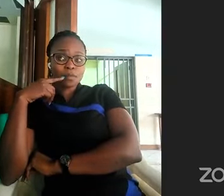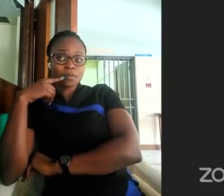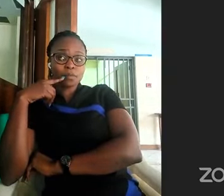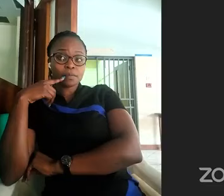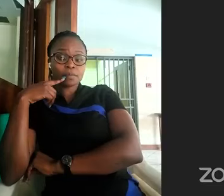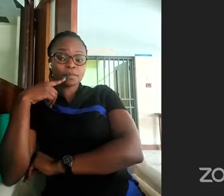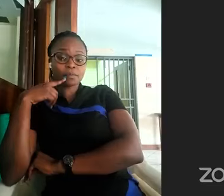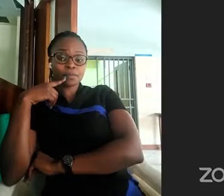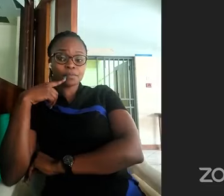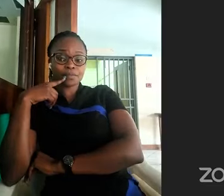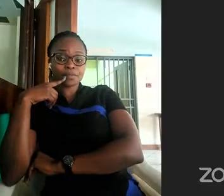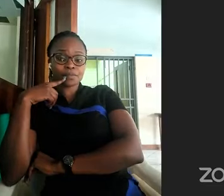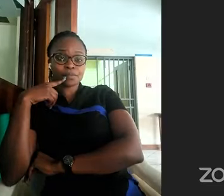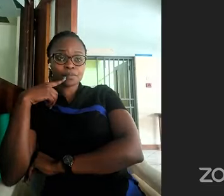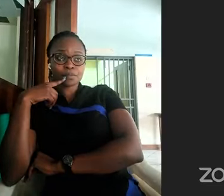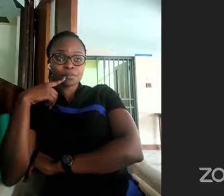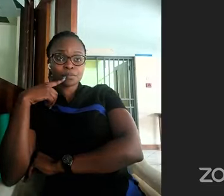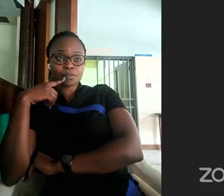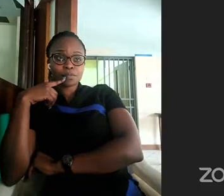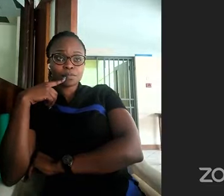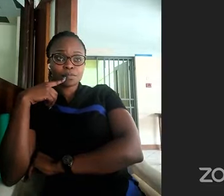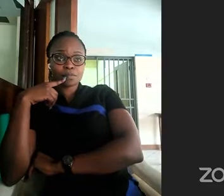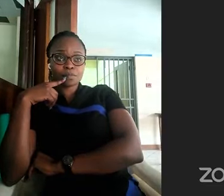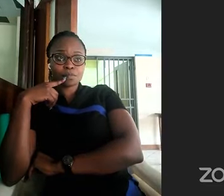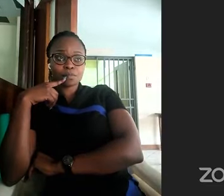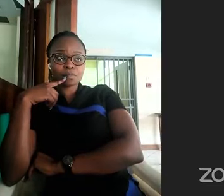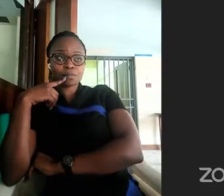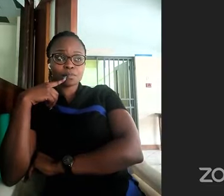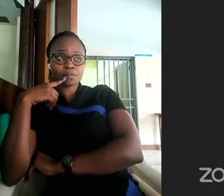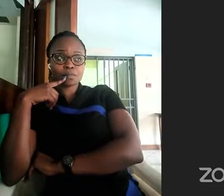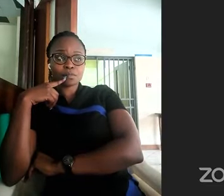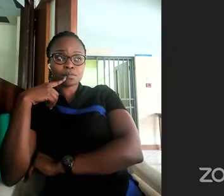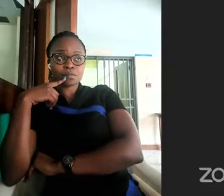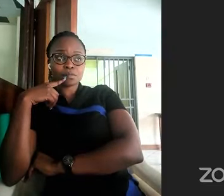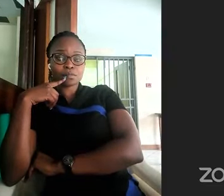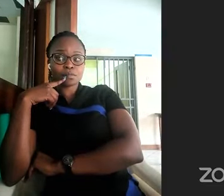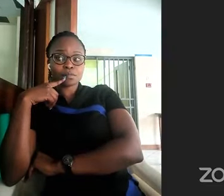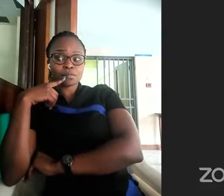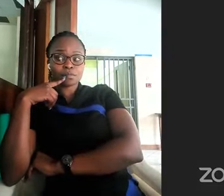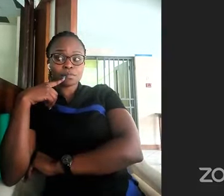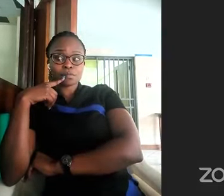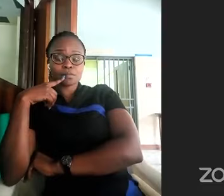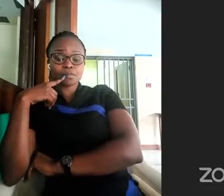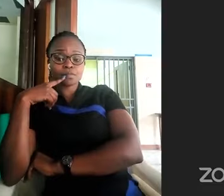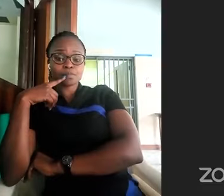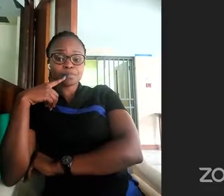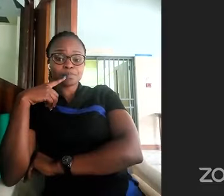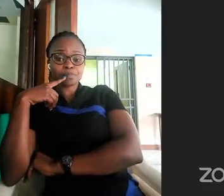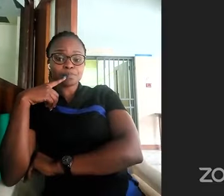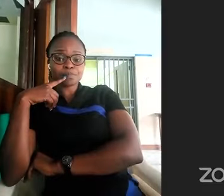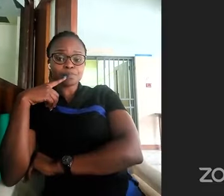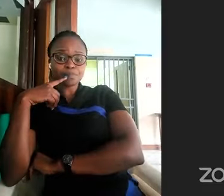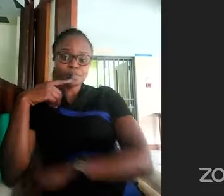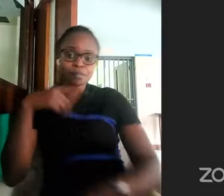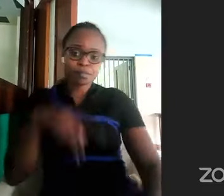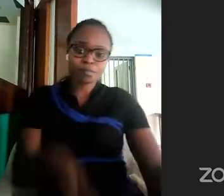the woman to the breastfeeding in the normal way. Thank you, Madam Annette. But I think this is something that we can also open it up